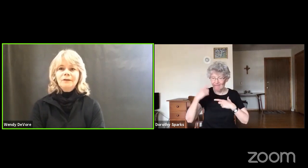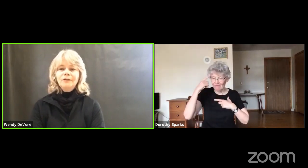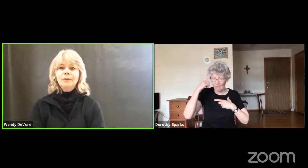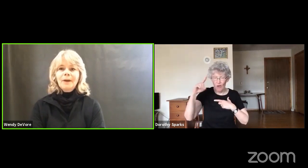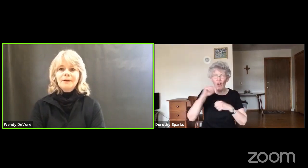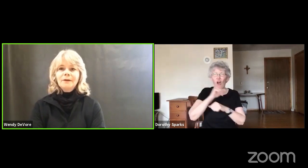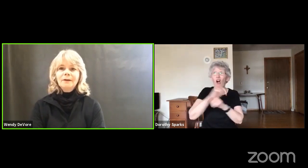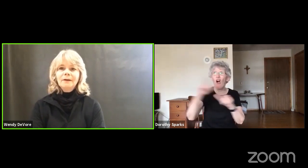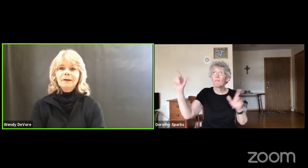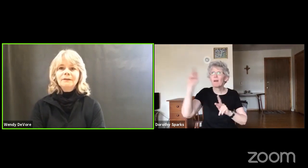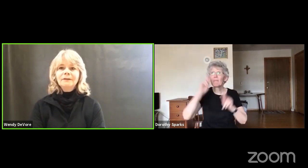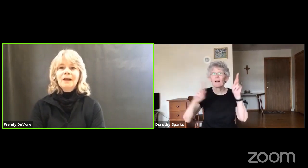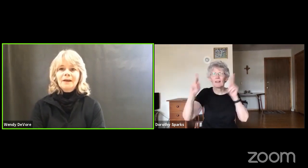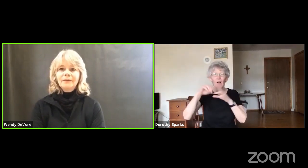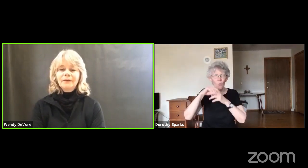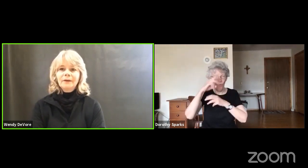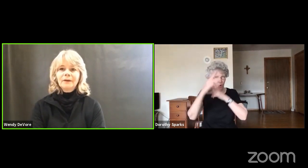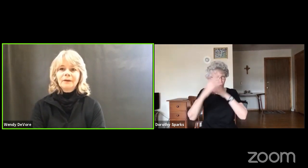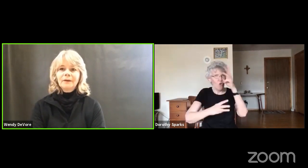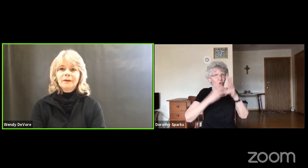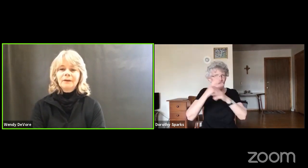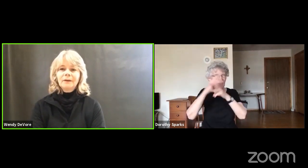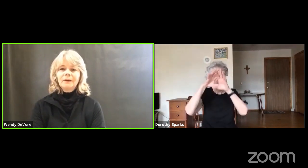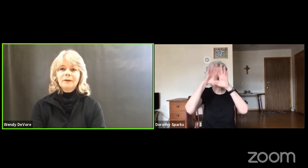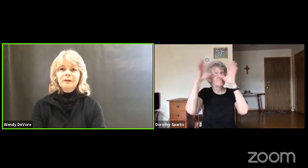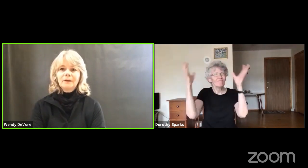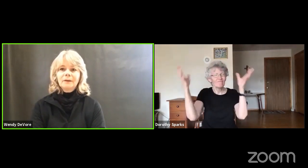Jesus surrendered his life